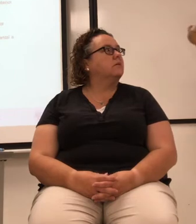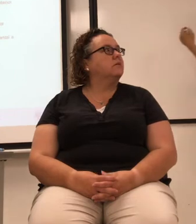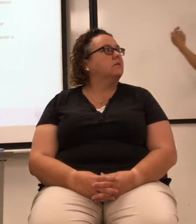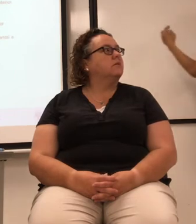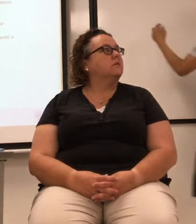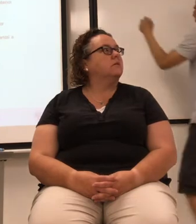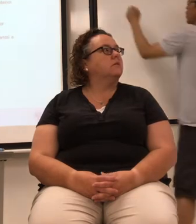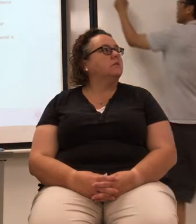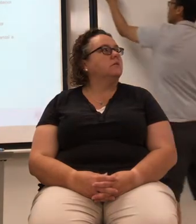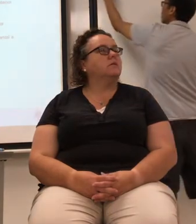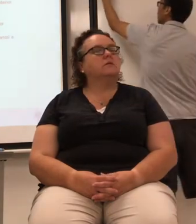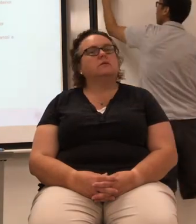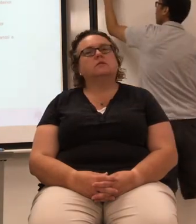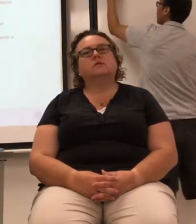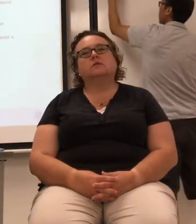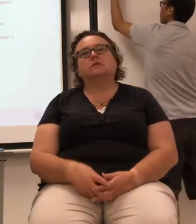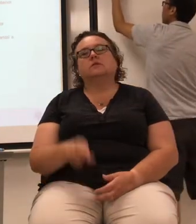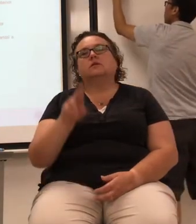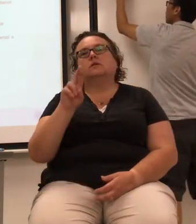Renal artery, number one.